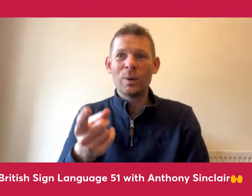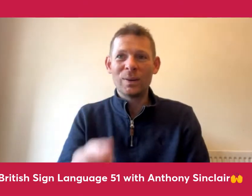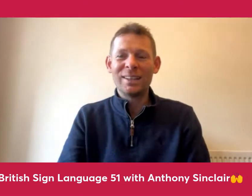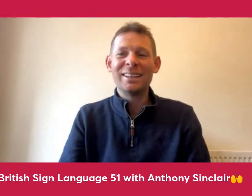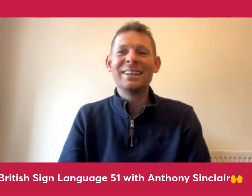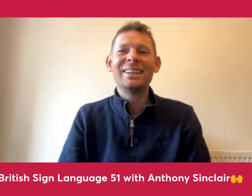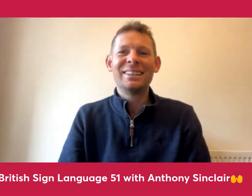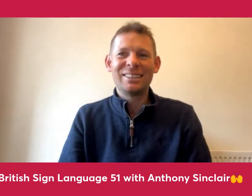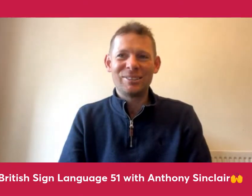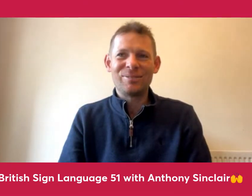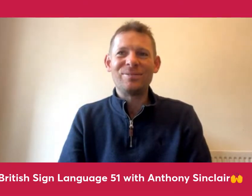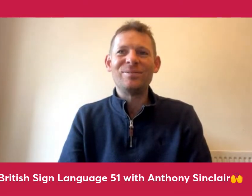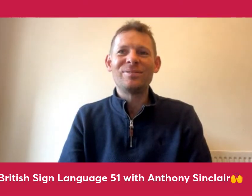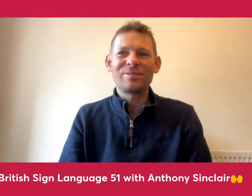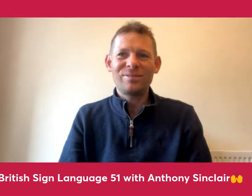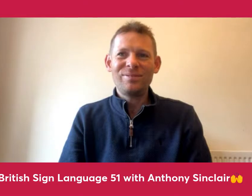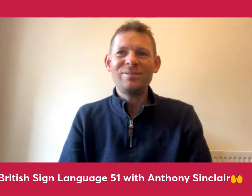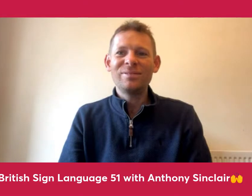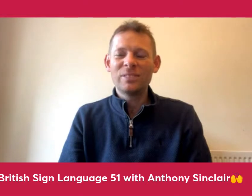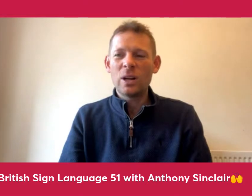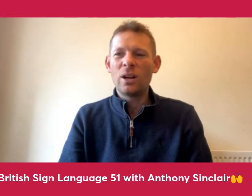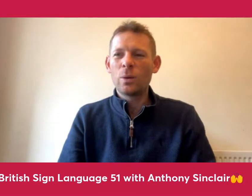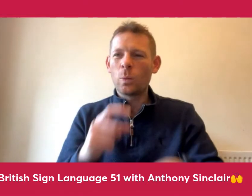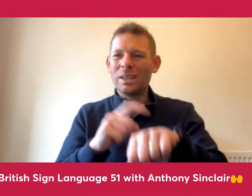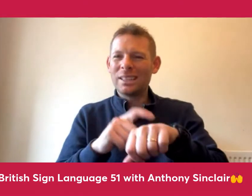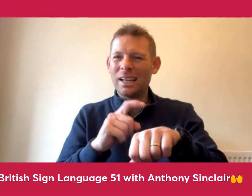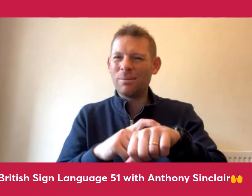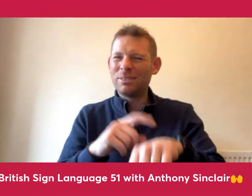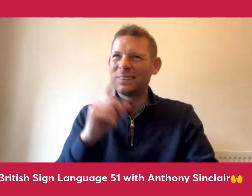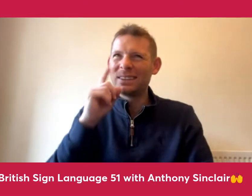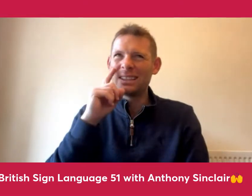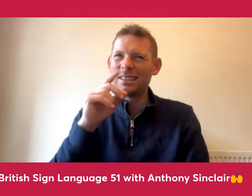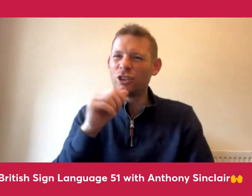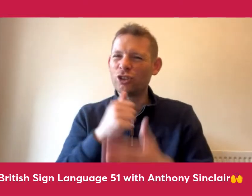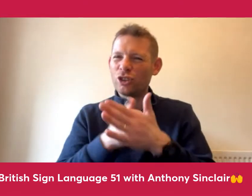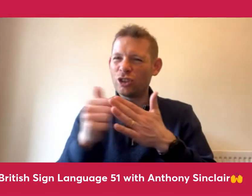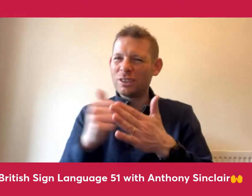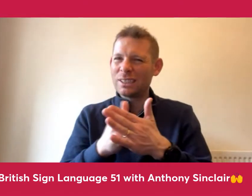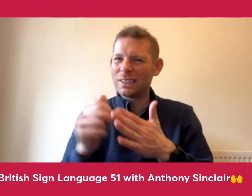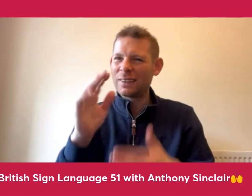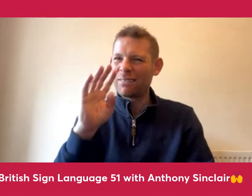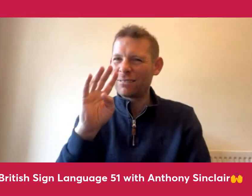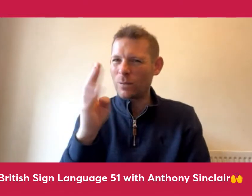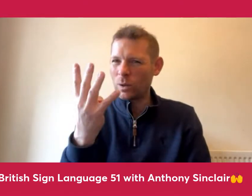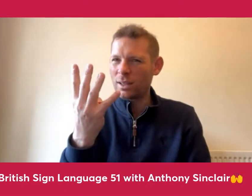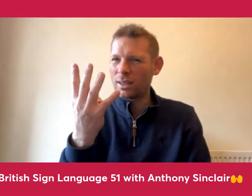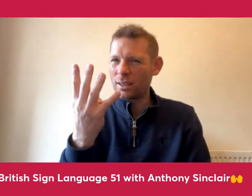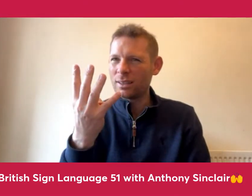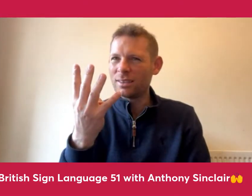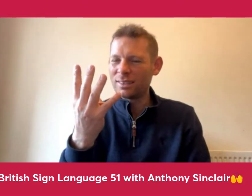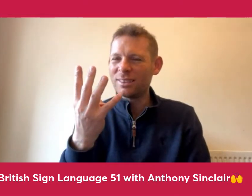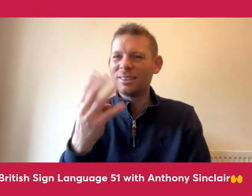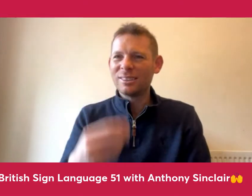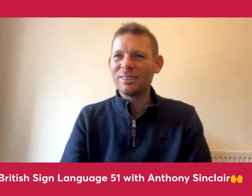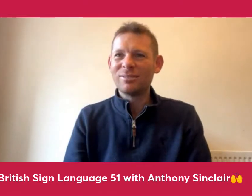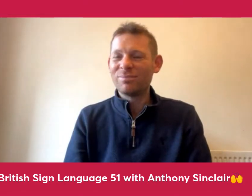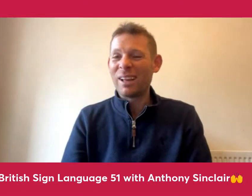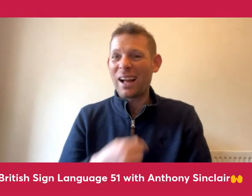So Kellyanne is looking forward to the Grand National tomorrow. What time is it on? Does it usually start around 4